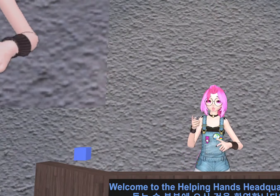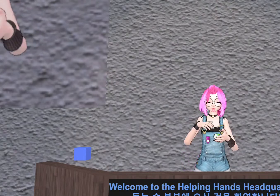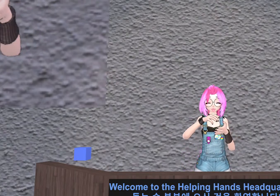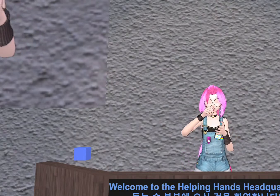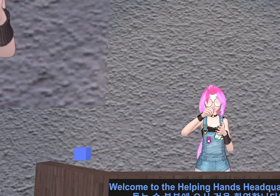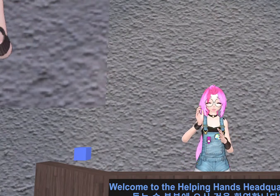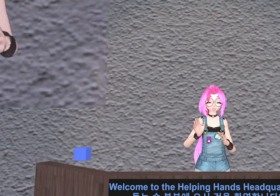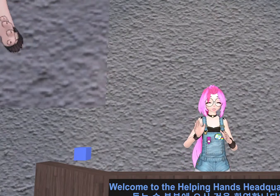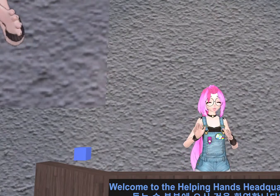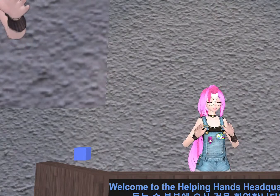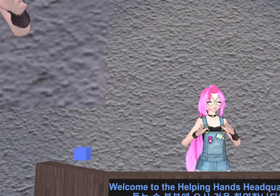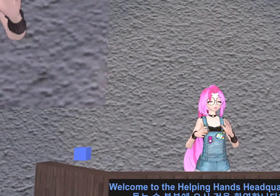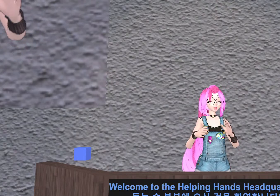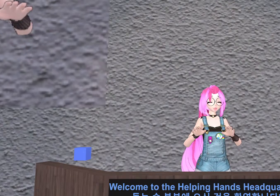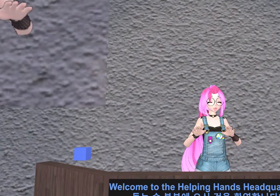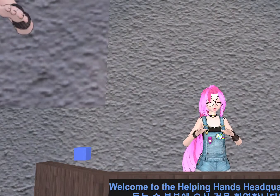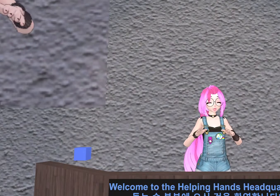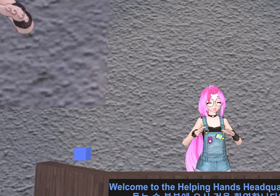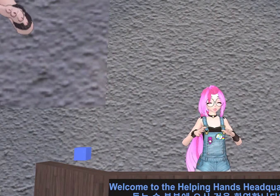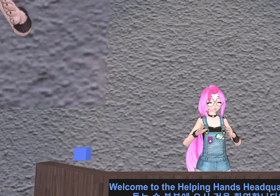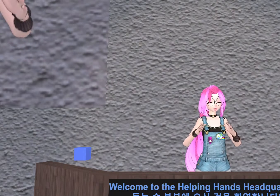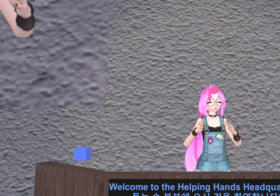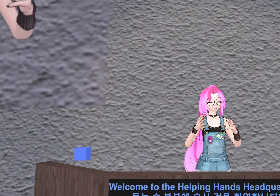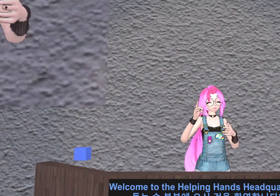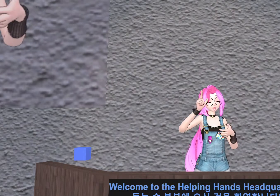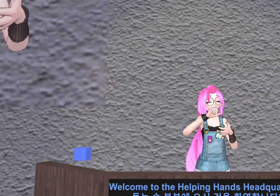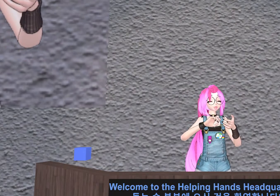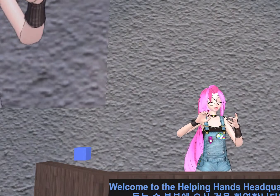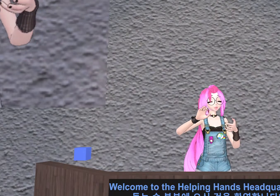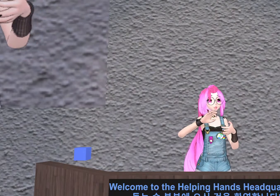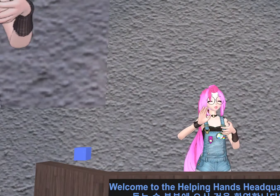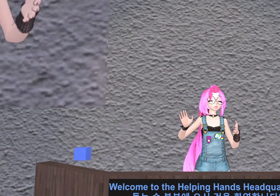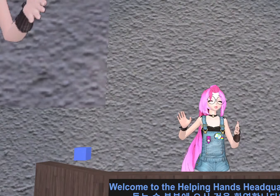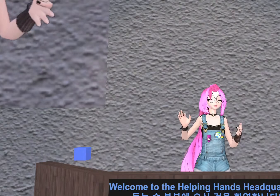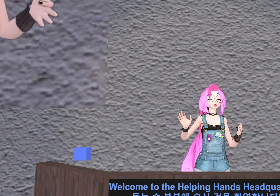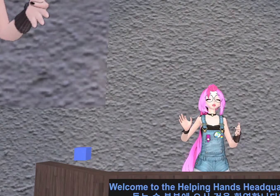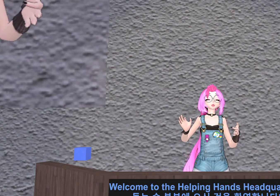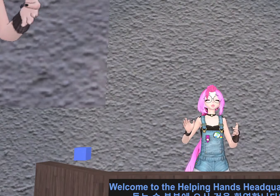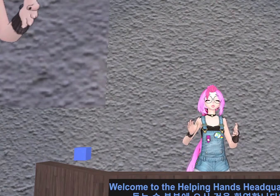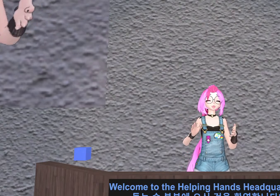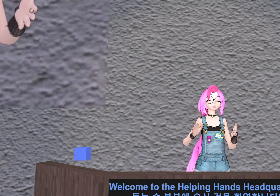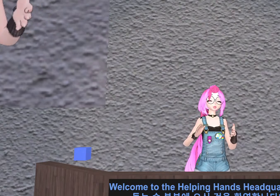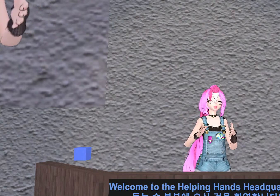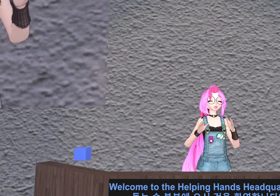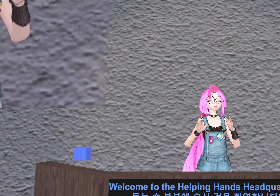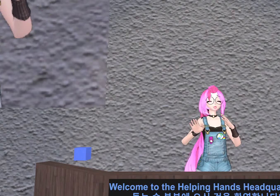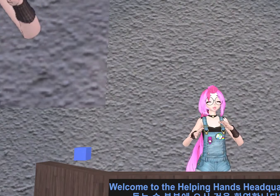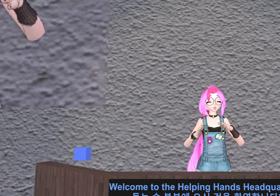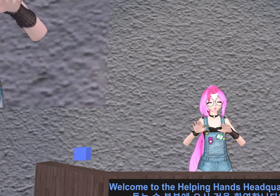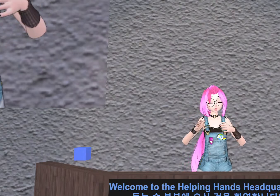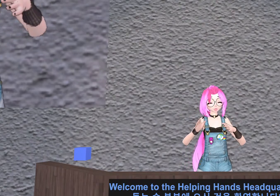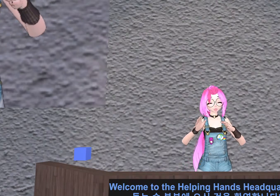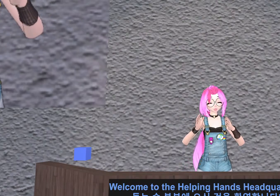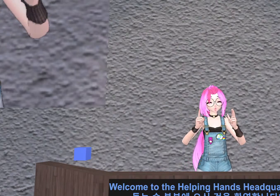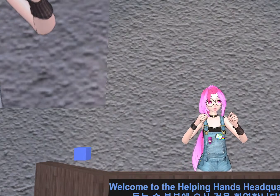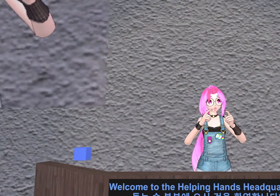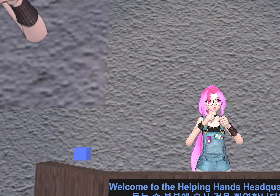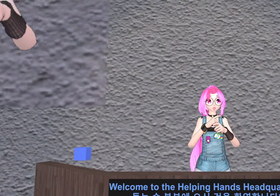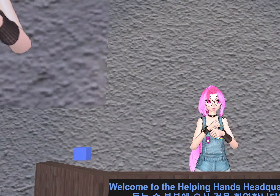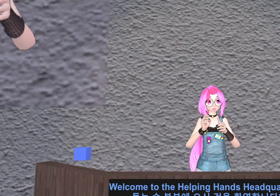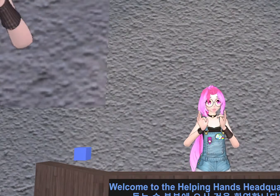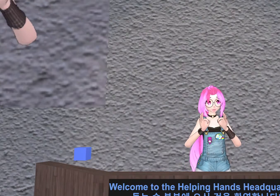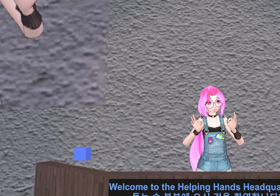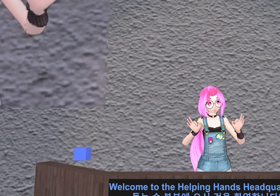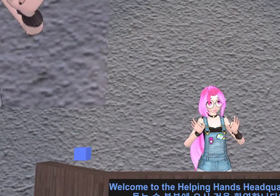see a lot of you guys as students get a little bit nervous or confused, especially when it comes to a little bit